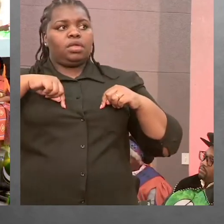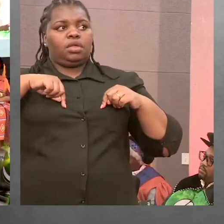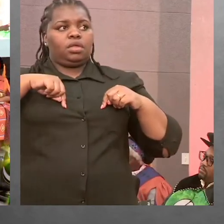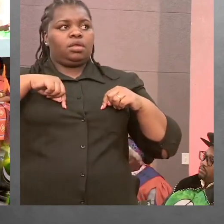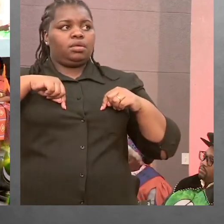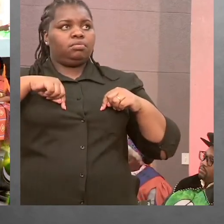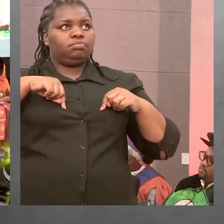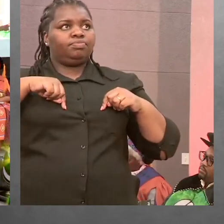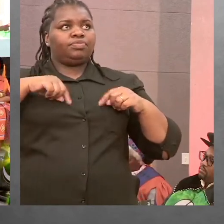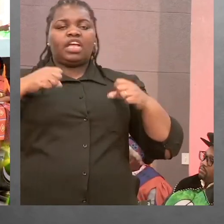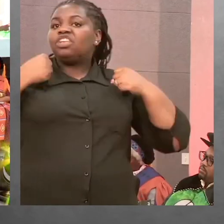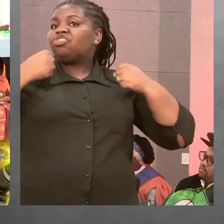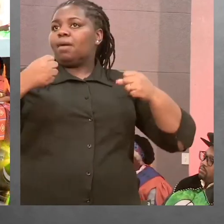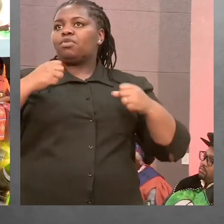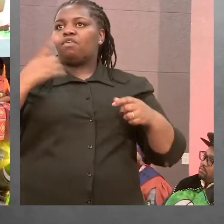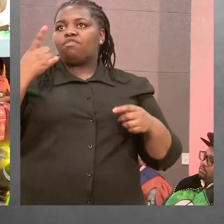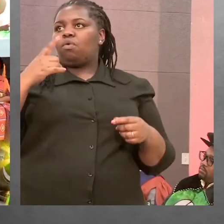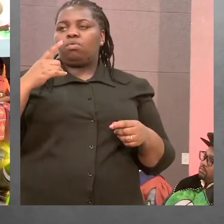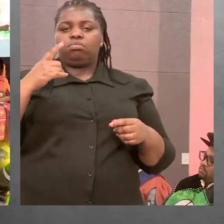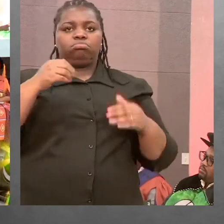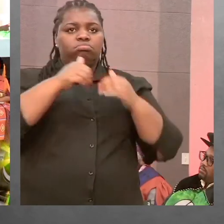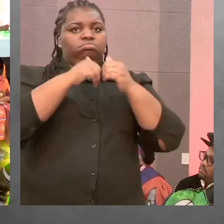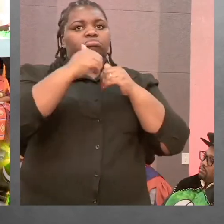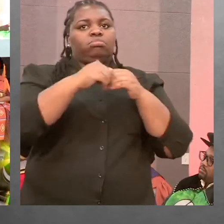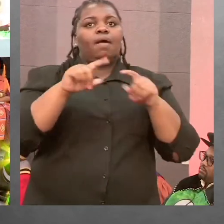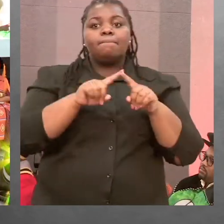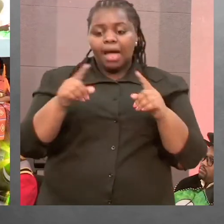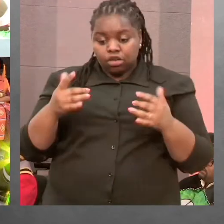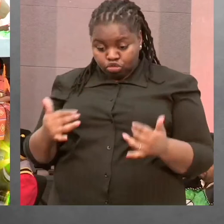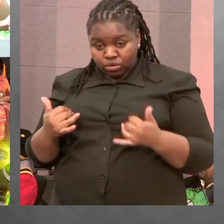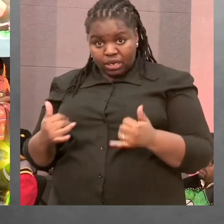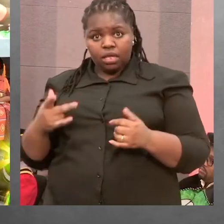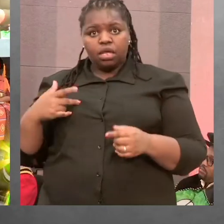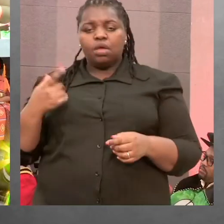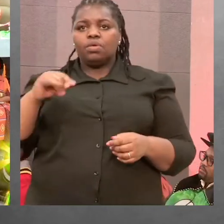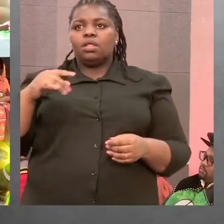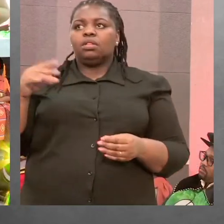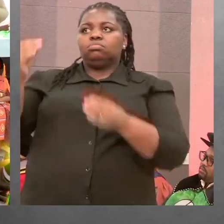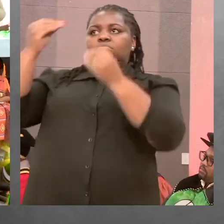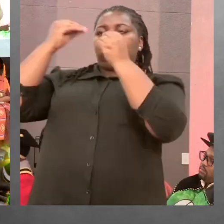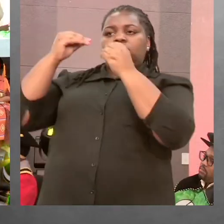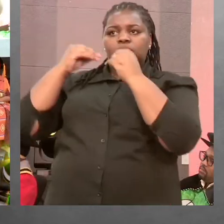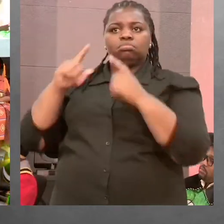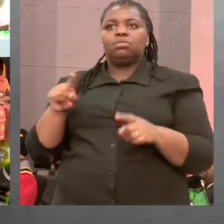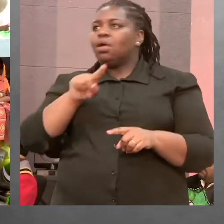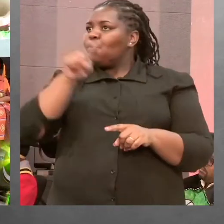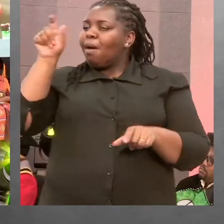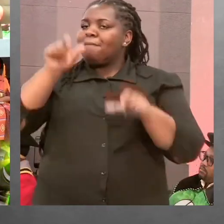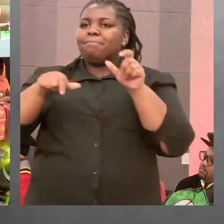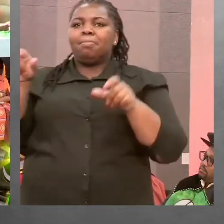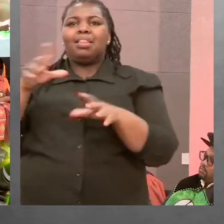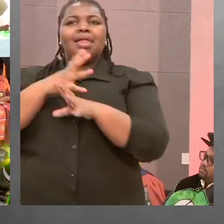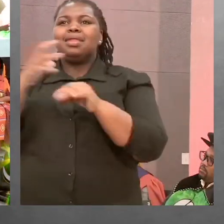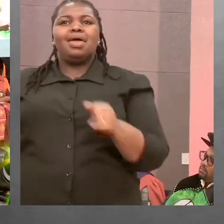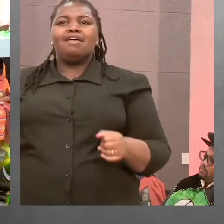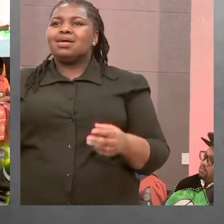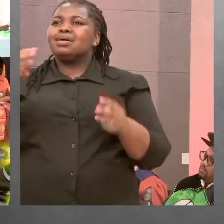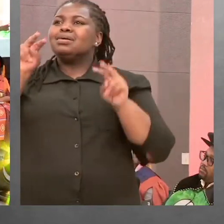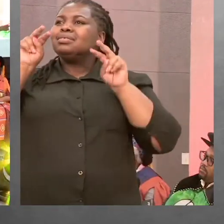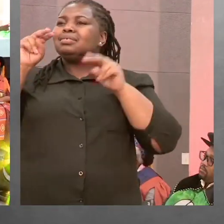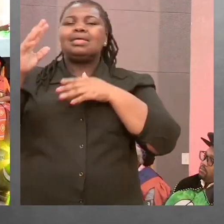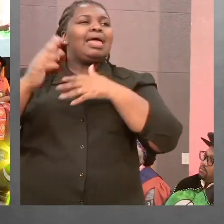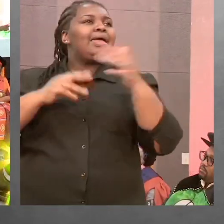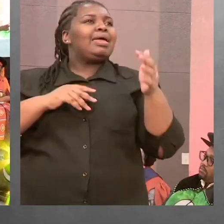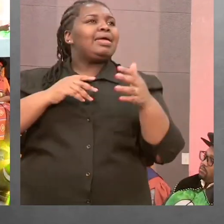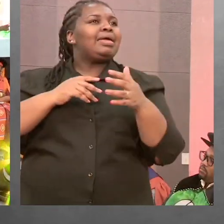the champions, for example, of cannabis. But today we are being lectured by cannabis, by people who have never seen any form